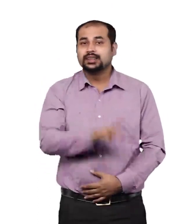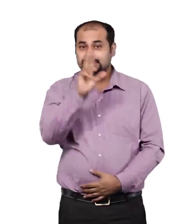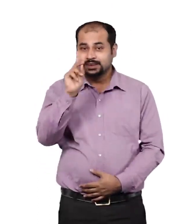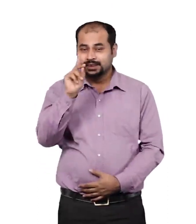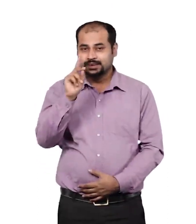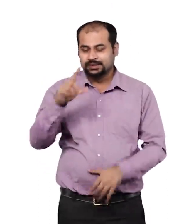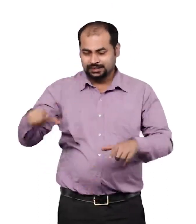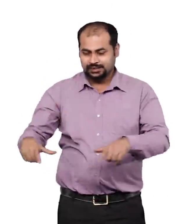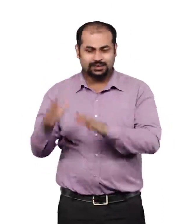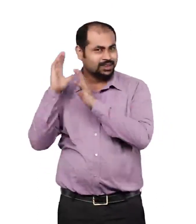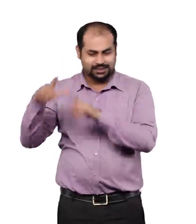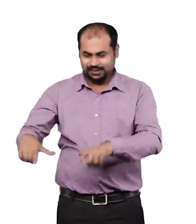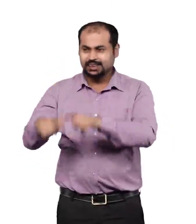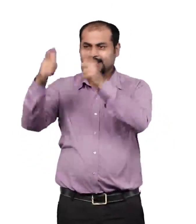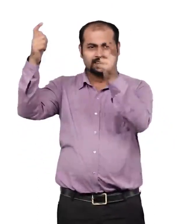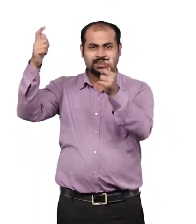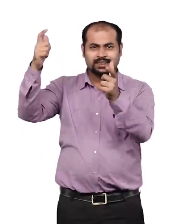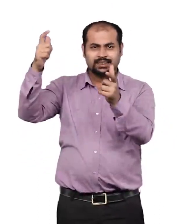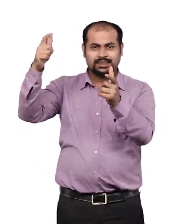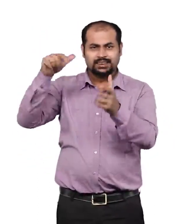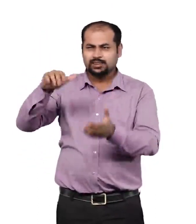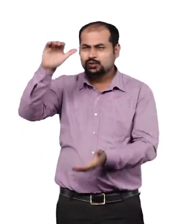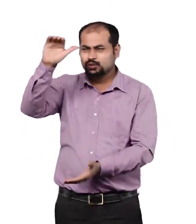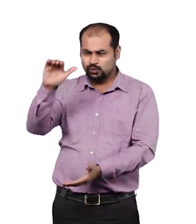about how high is the smaller tree?